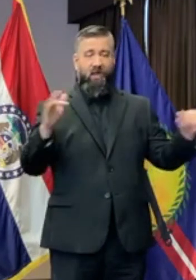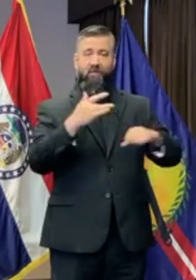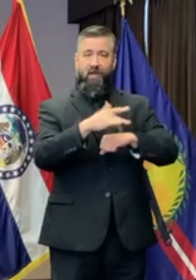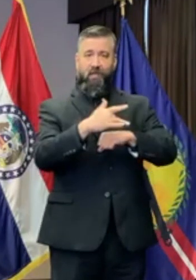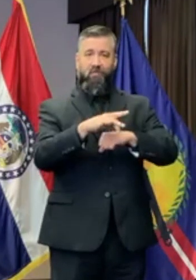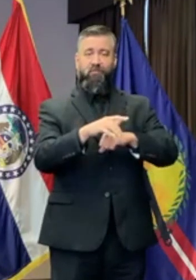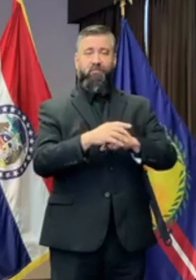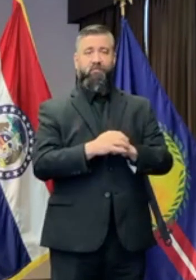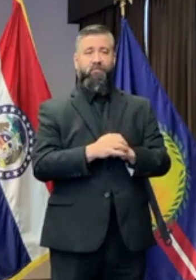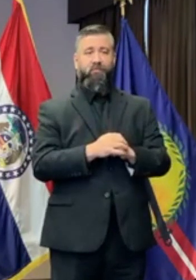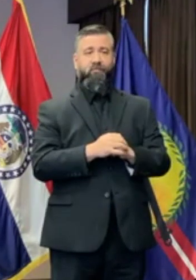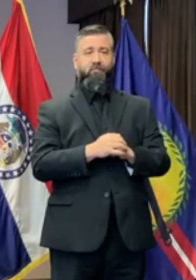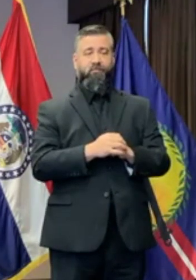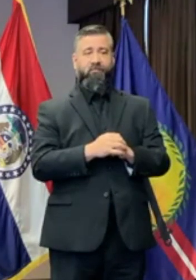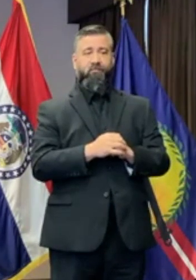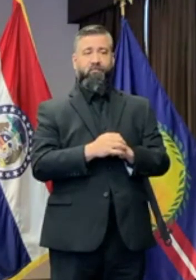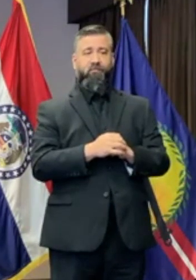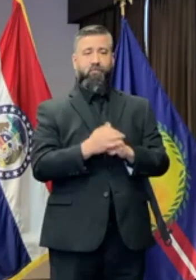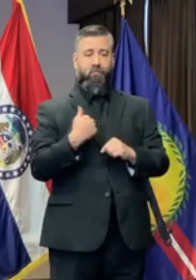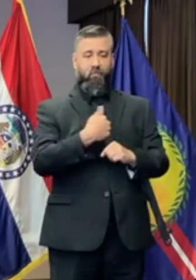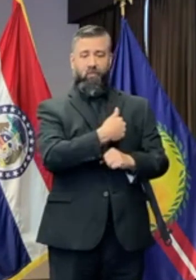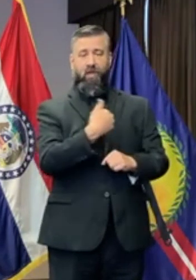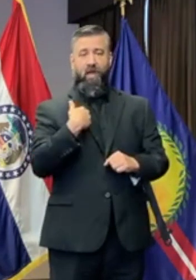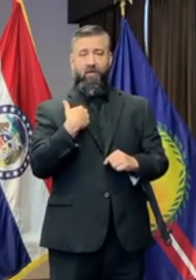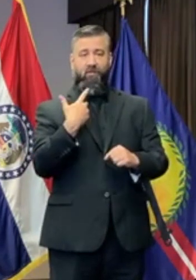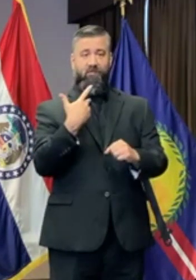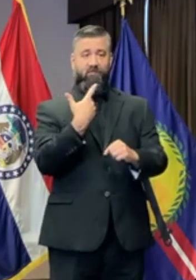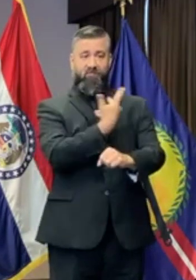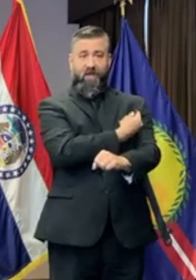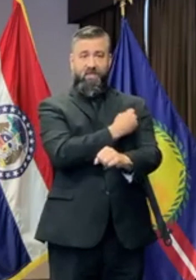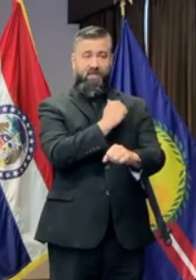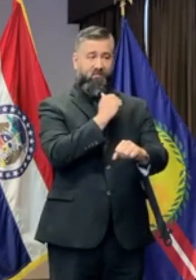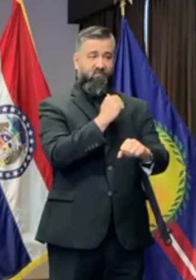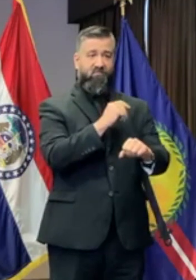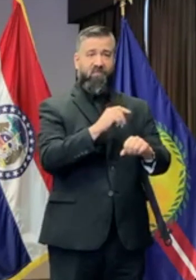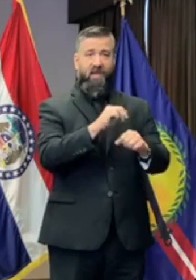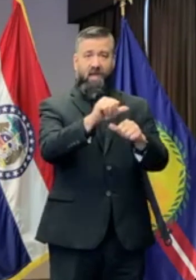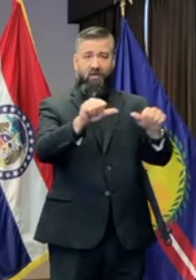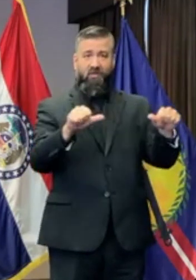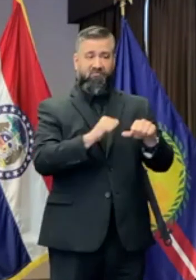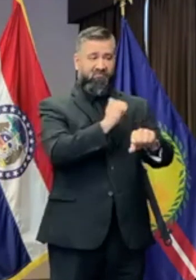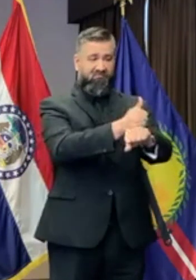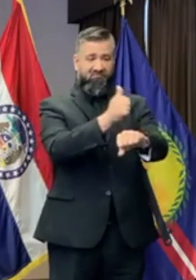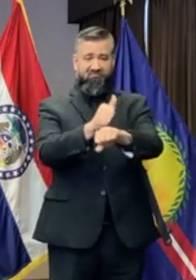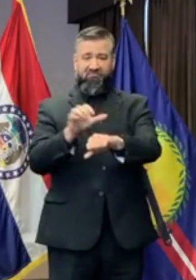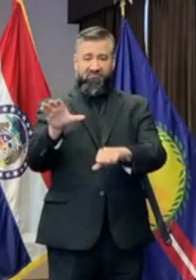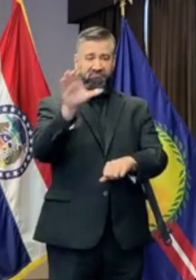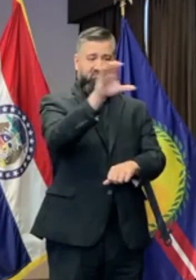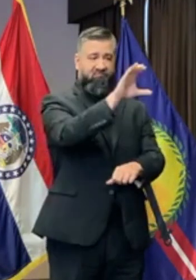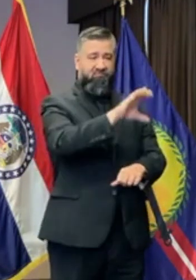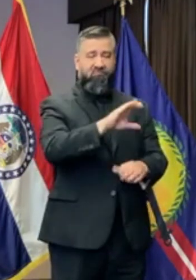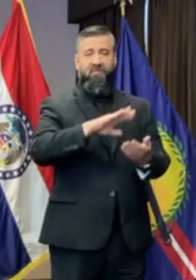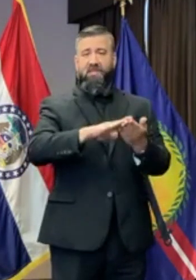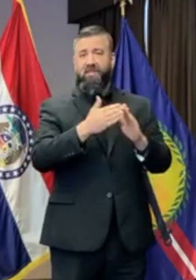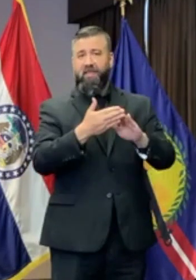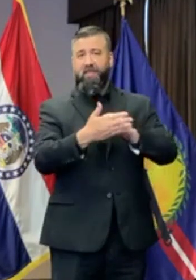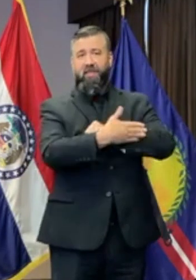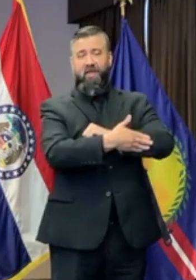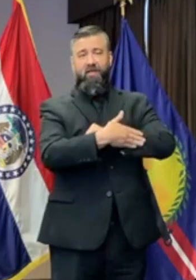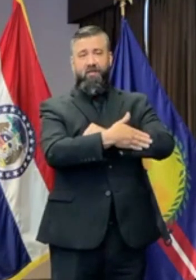available. We have vaccine locations throughout the city and the county. The case counts